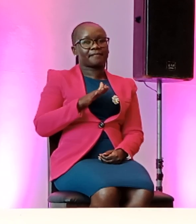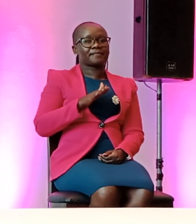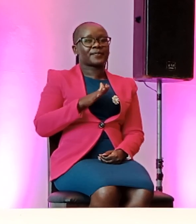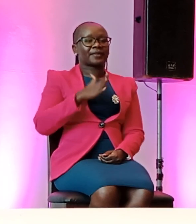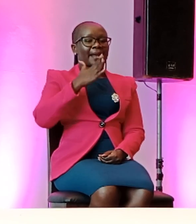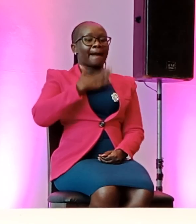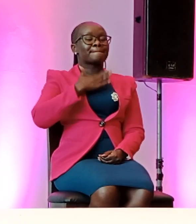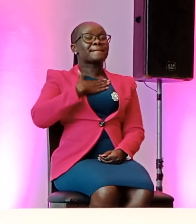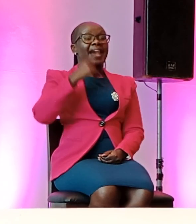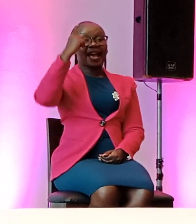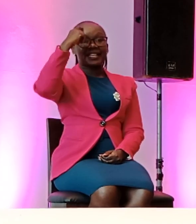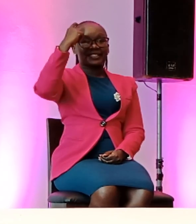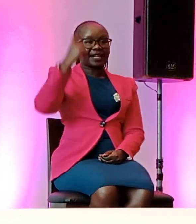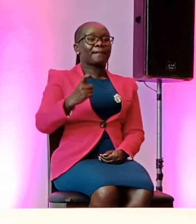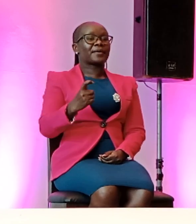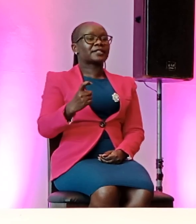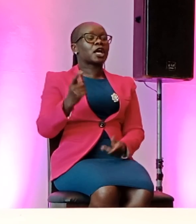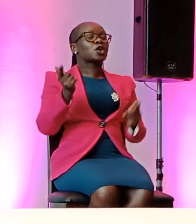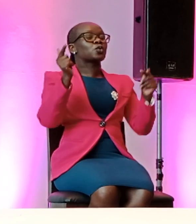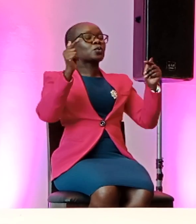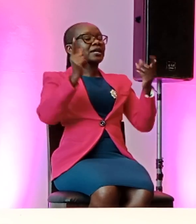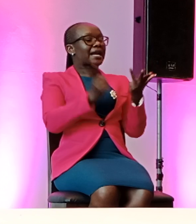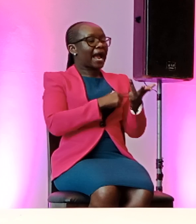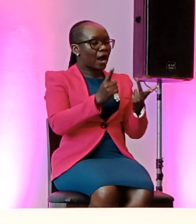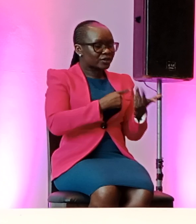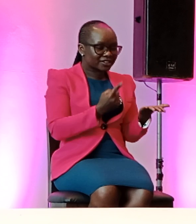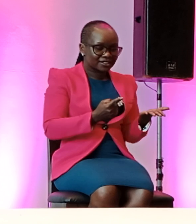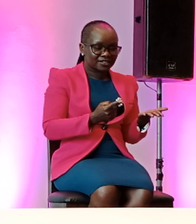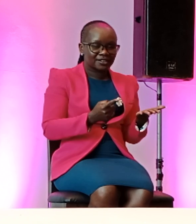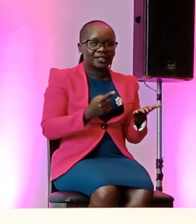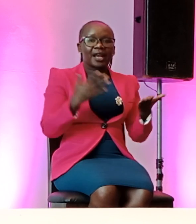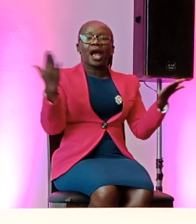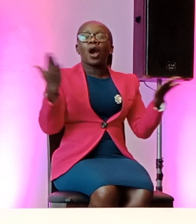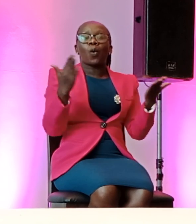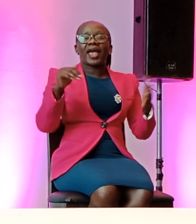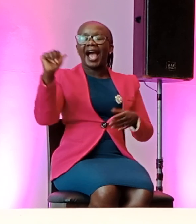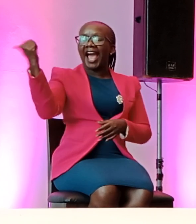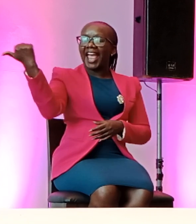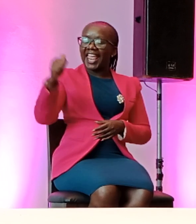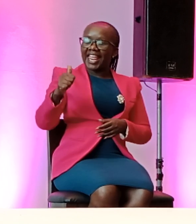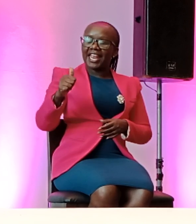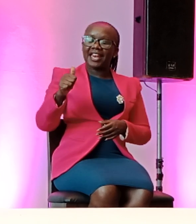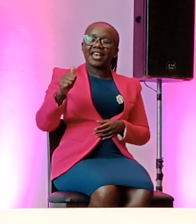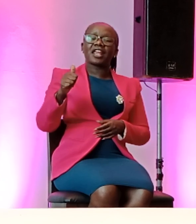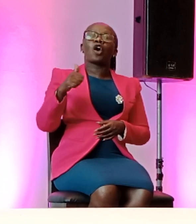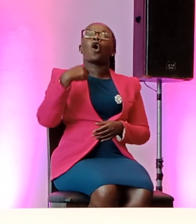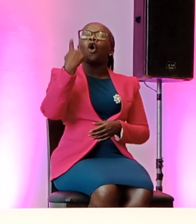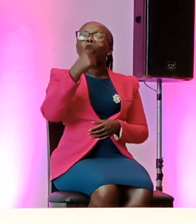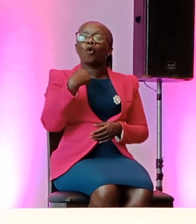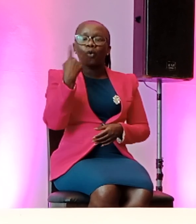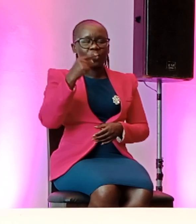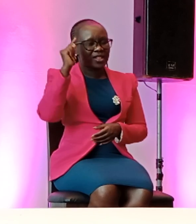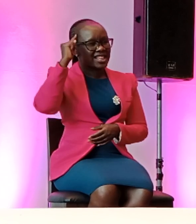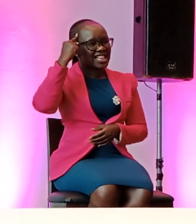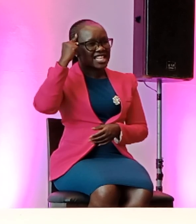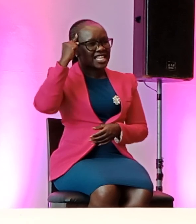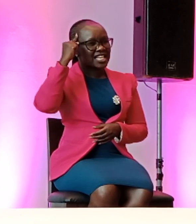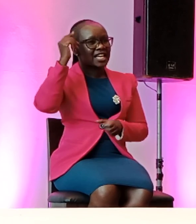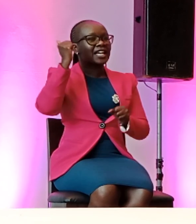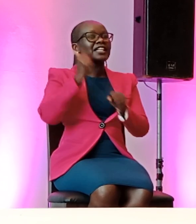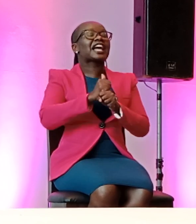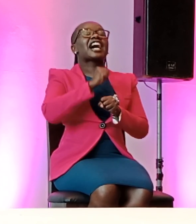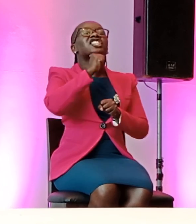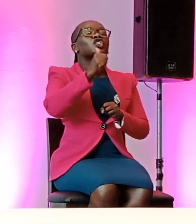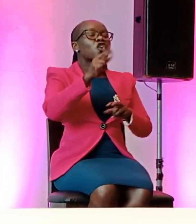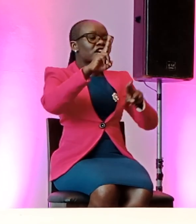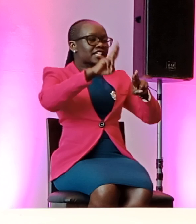My stubbornness to count. Whether anyone or whoever you think does not